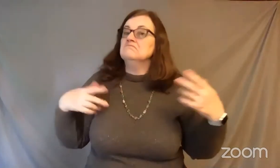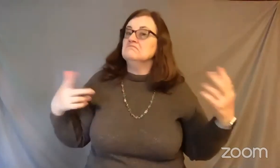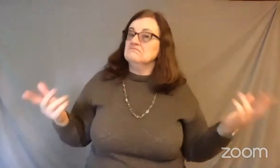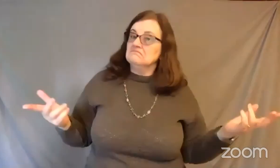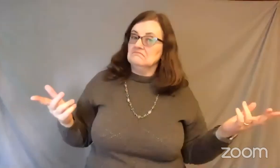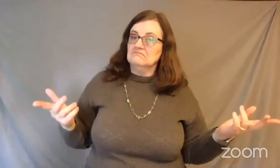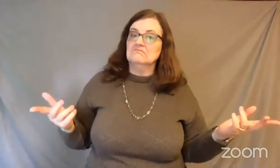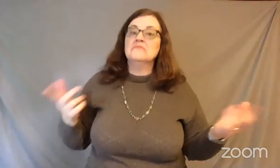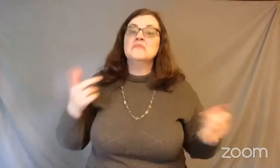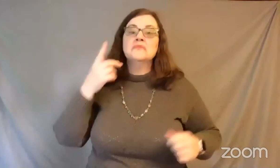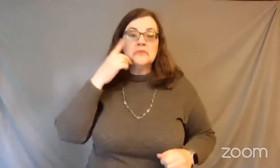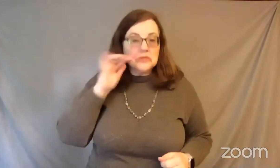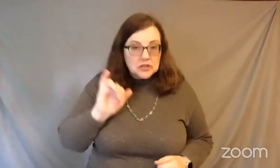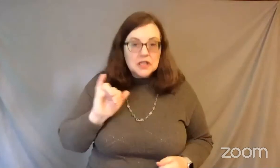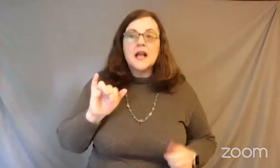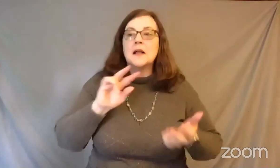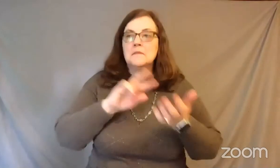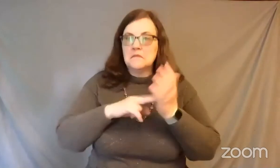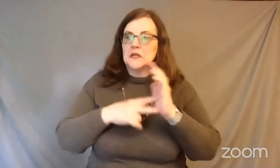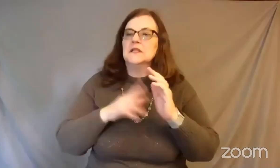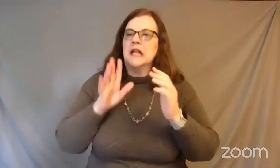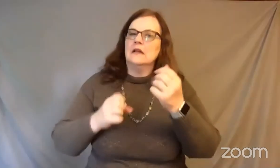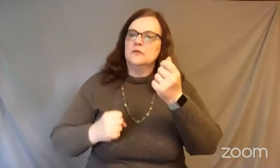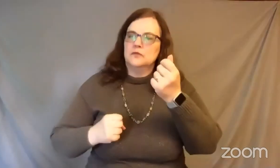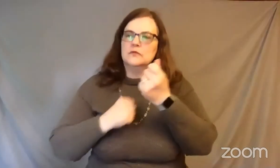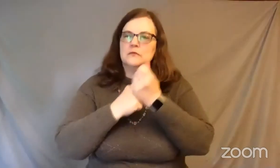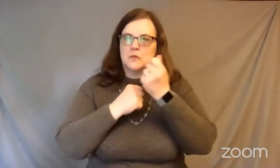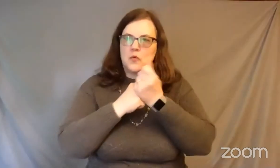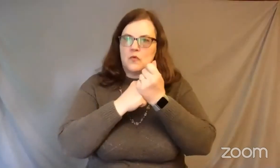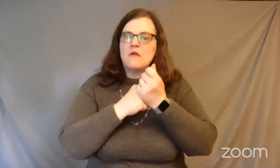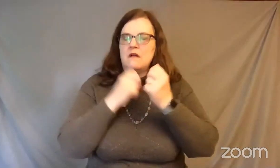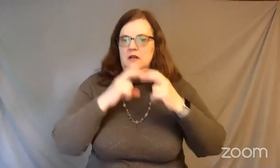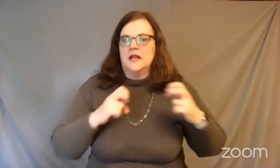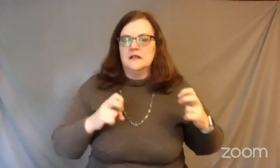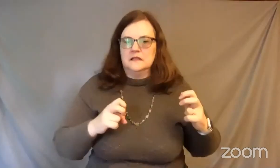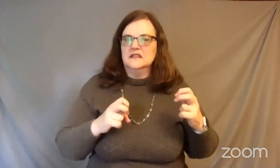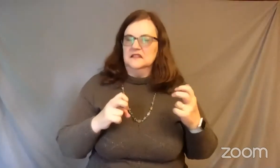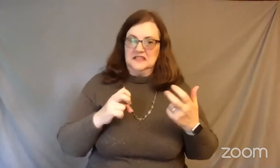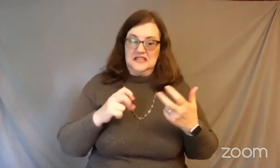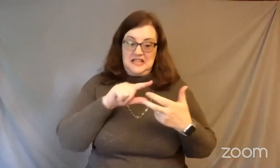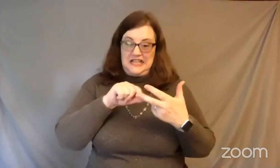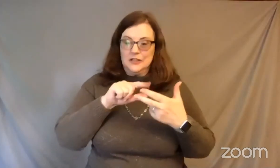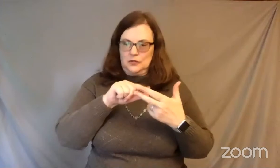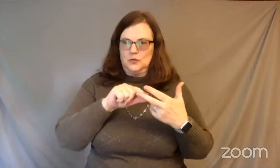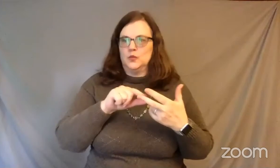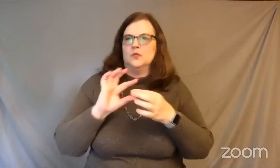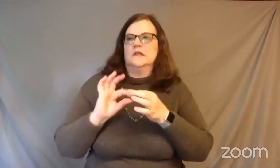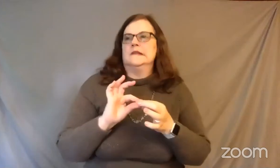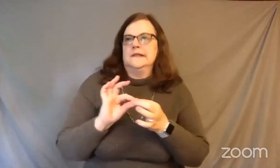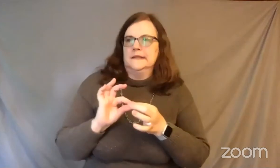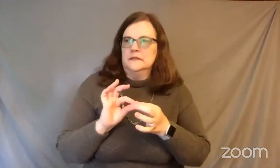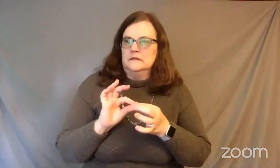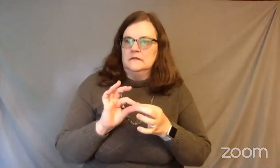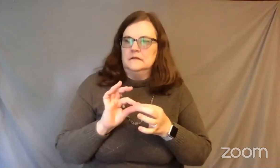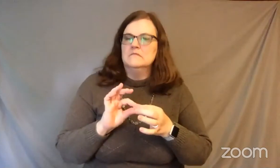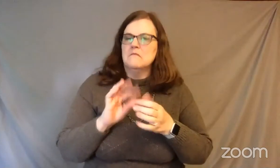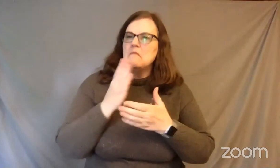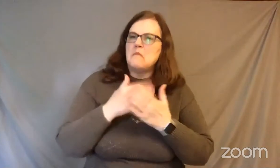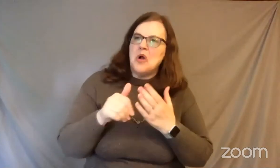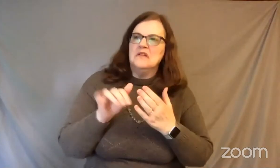At roughly around the same age, both are acquired. And that would support the idea that